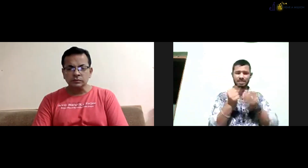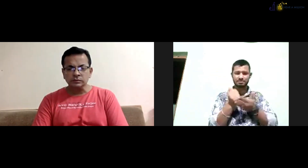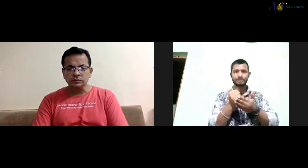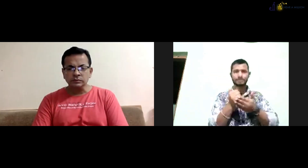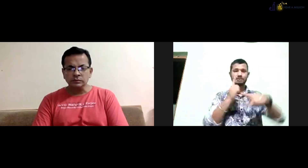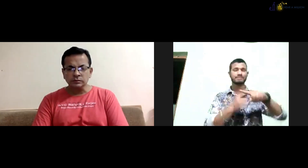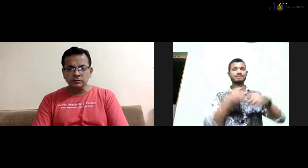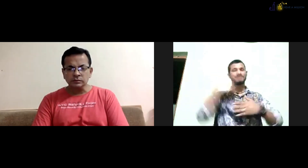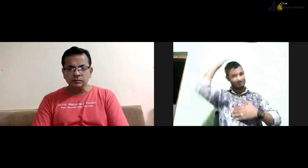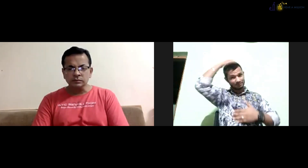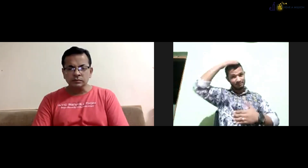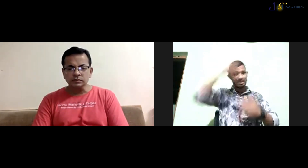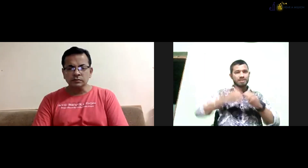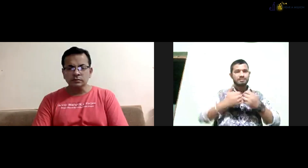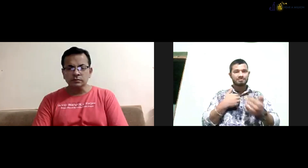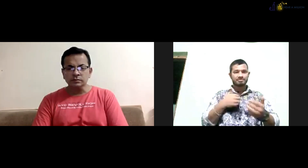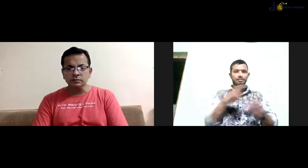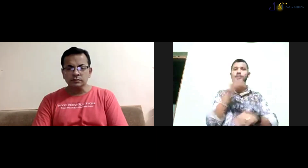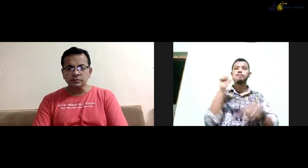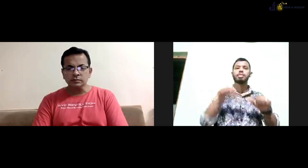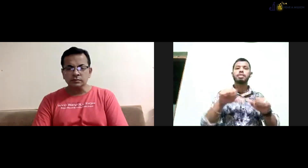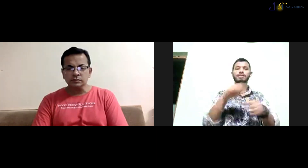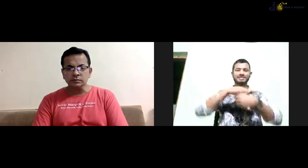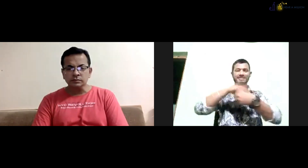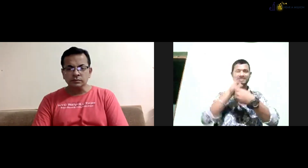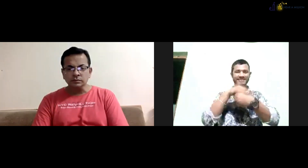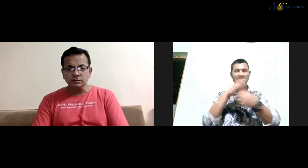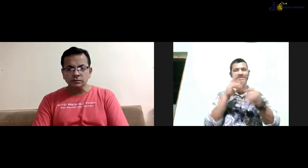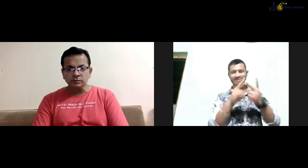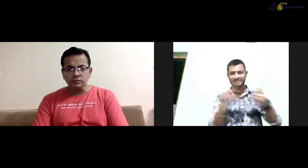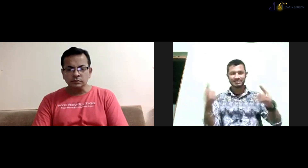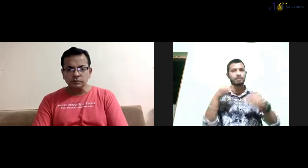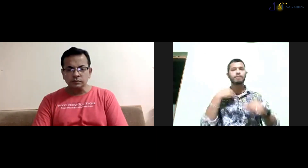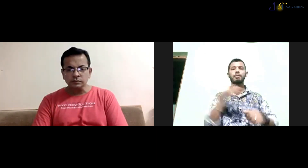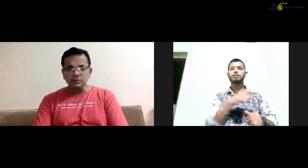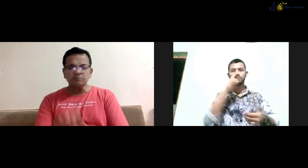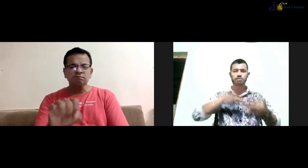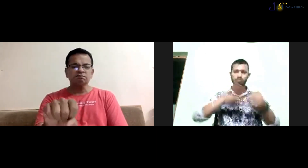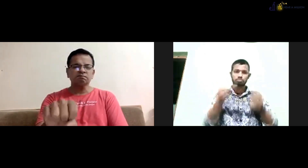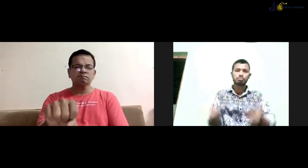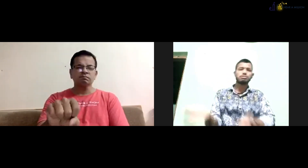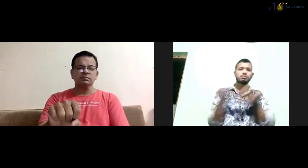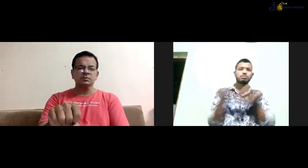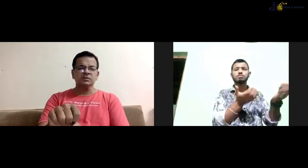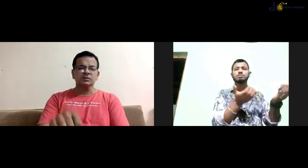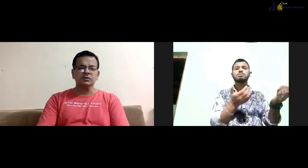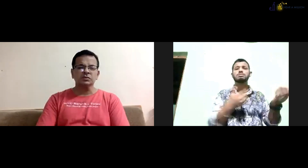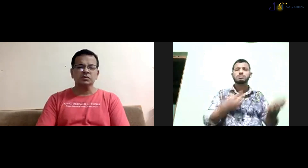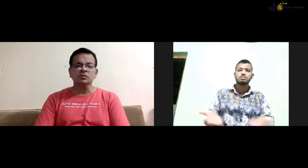is a scenario. My wife helped me a lot, and so we were thinking that,